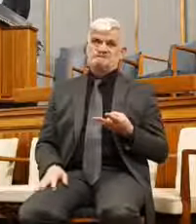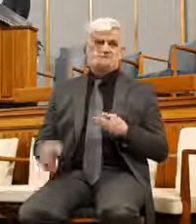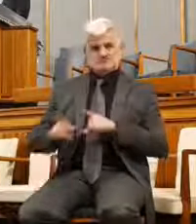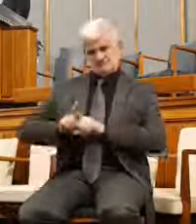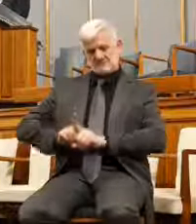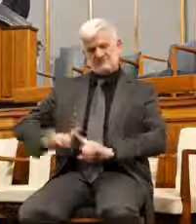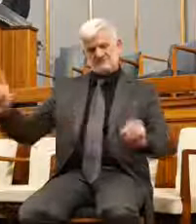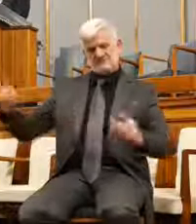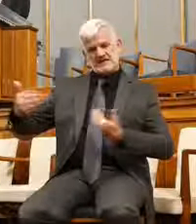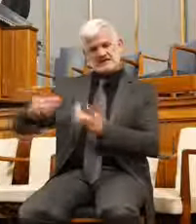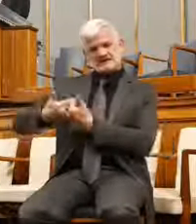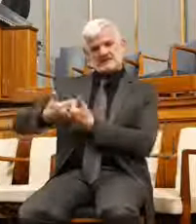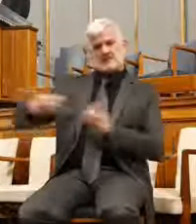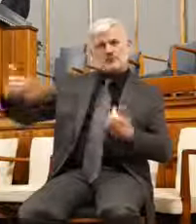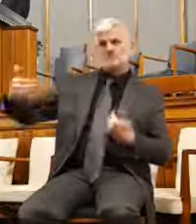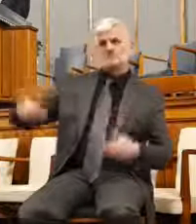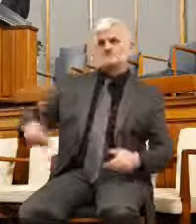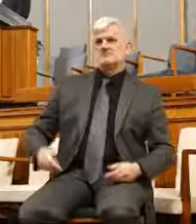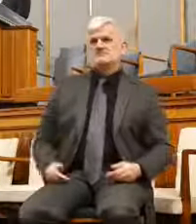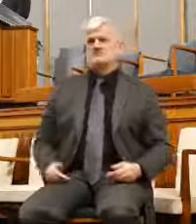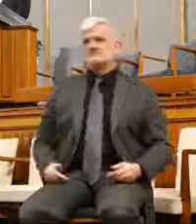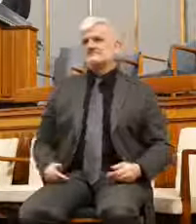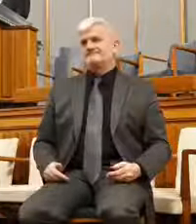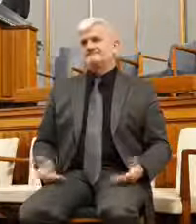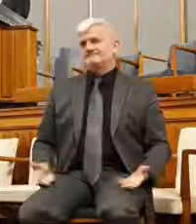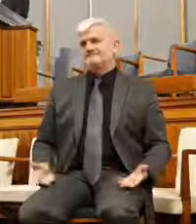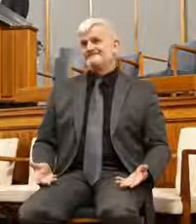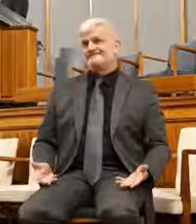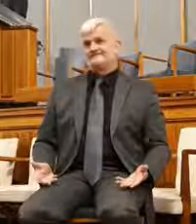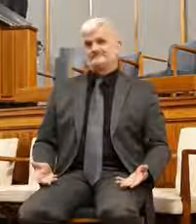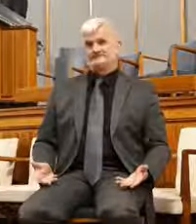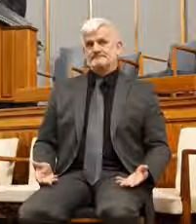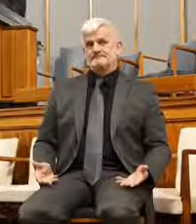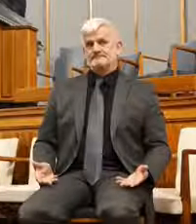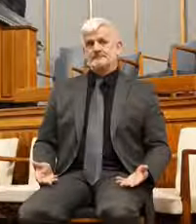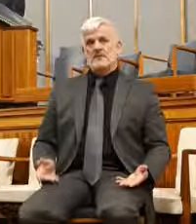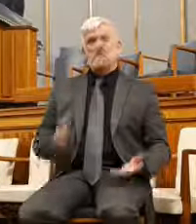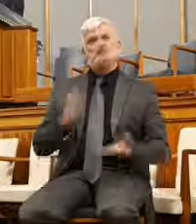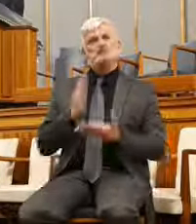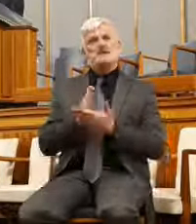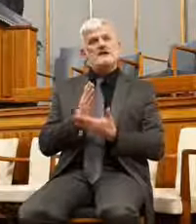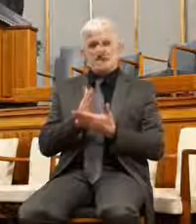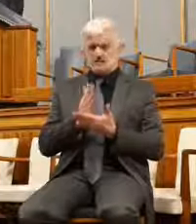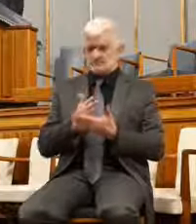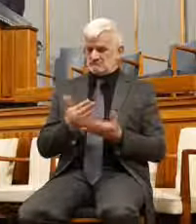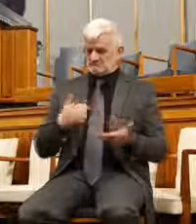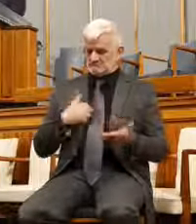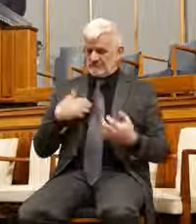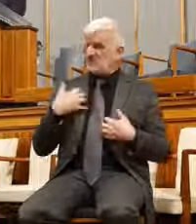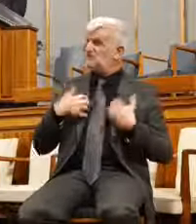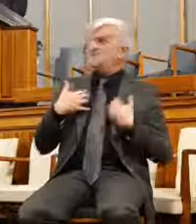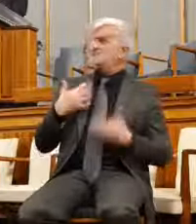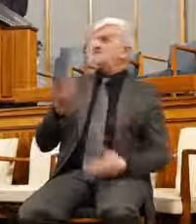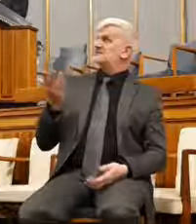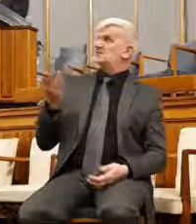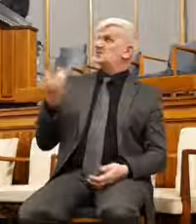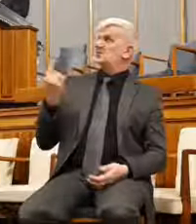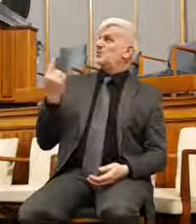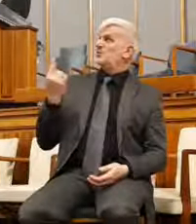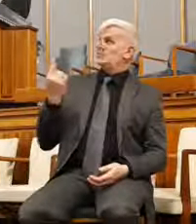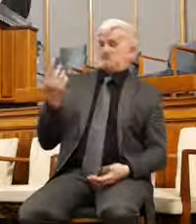creatures, separated from God. We are generally not interested in Him, indifferent to